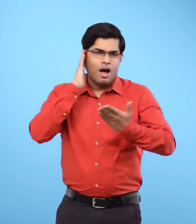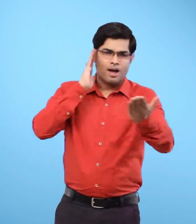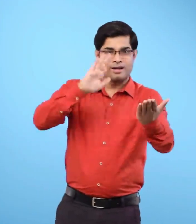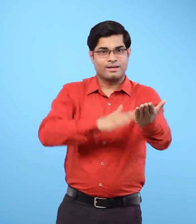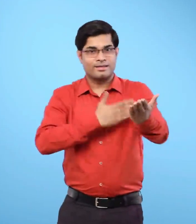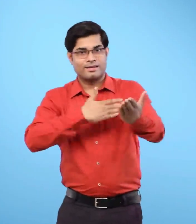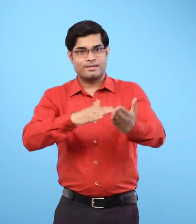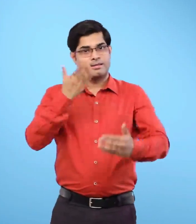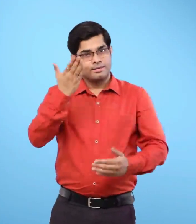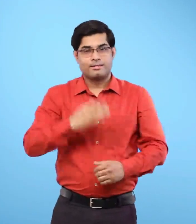music,